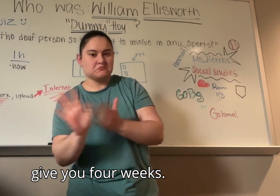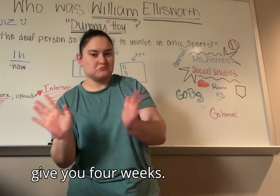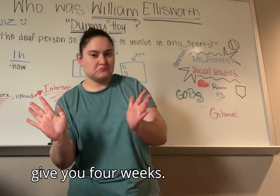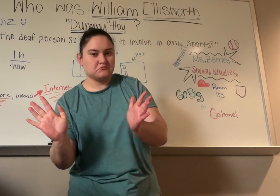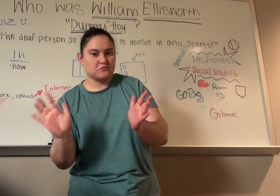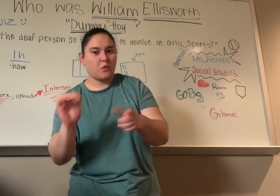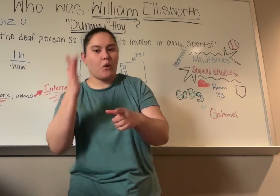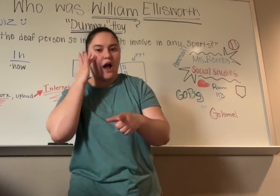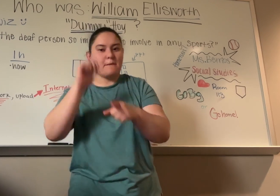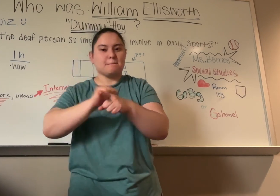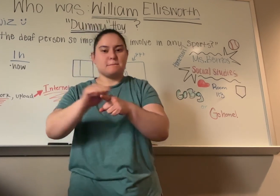weeks.